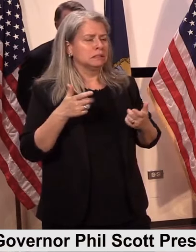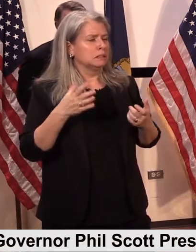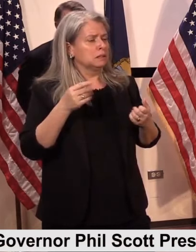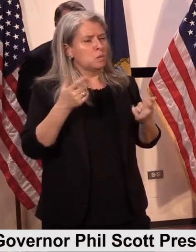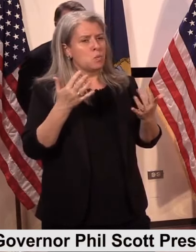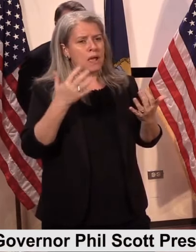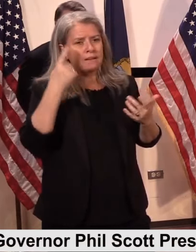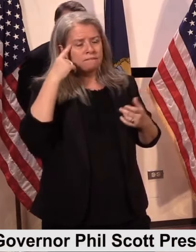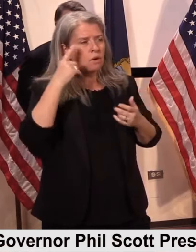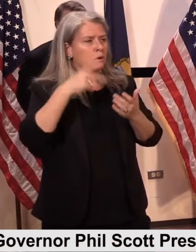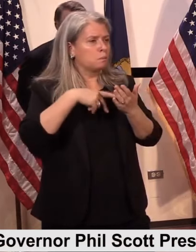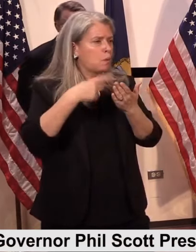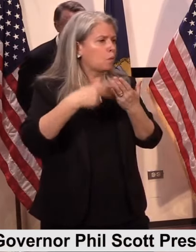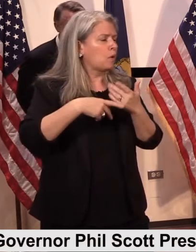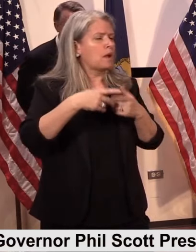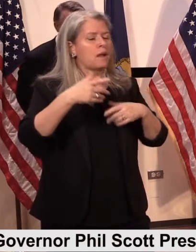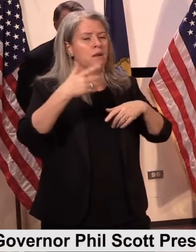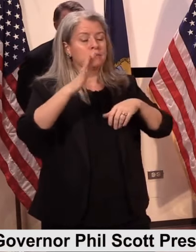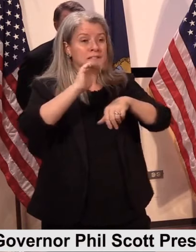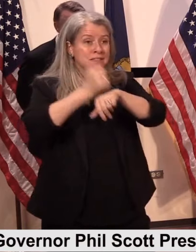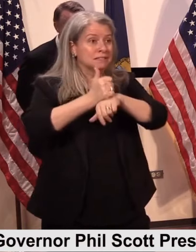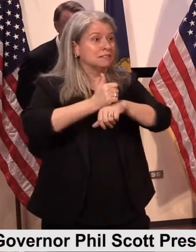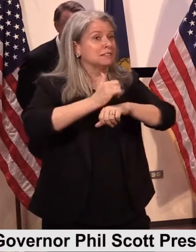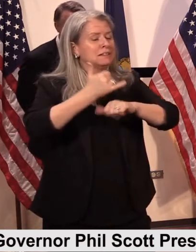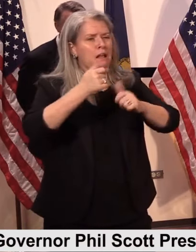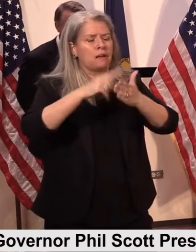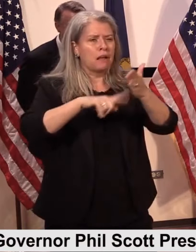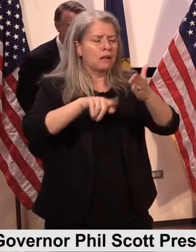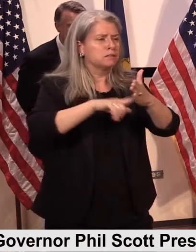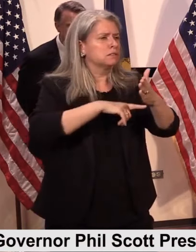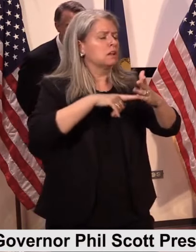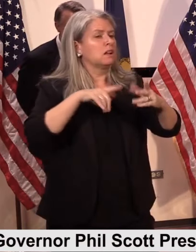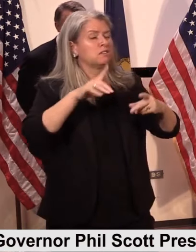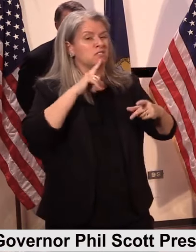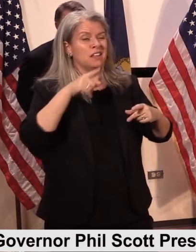programming, that programming began, now it's canceled. They're essentially